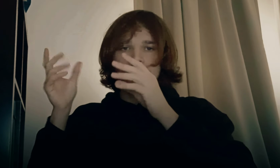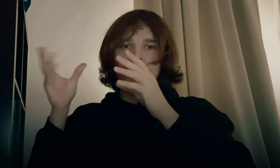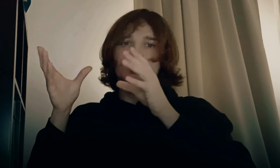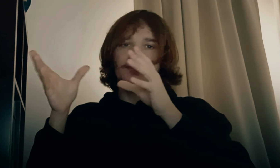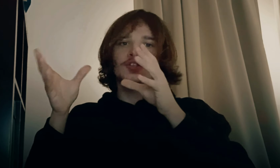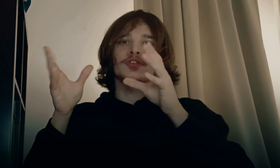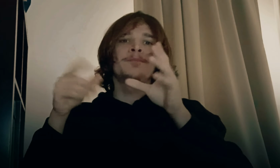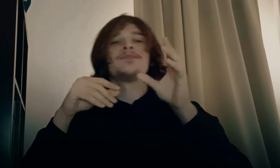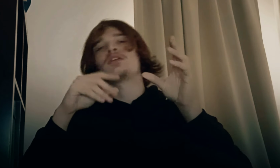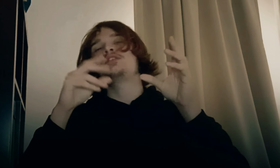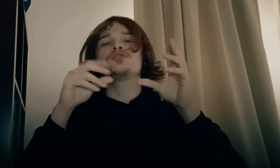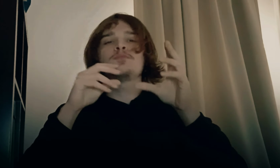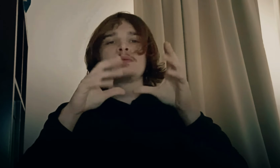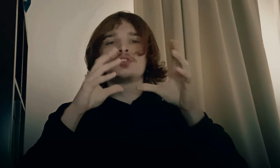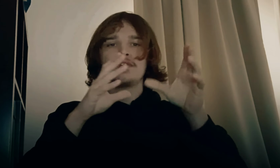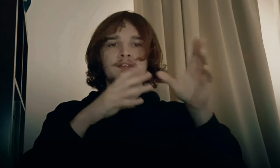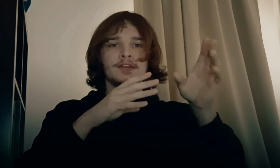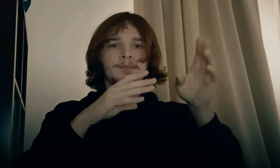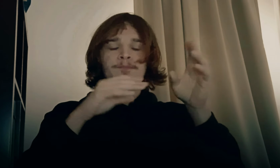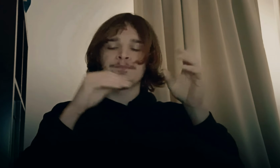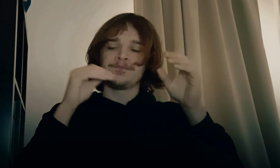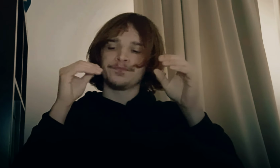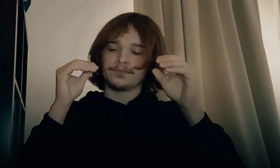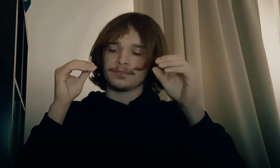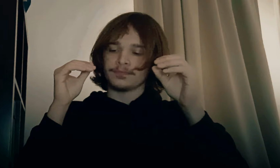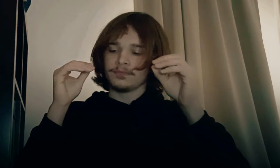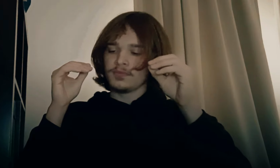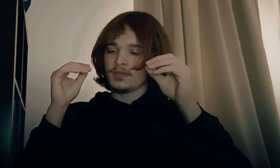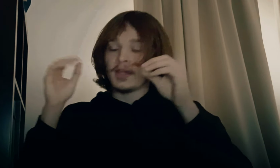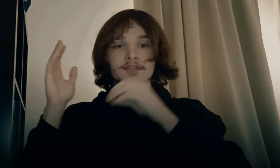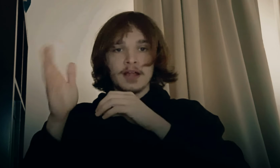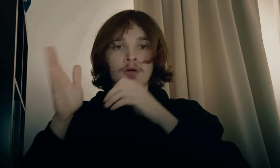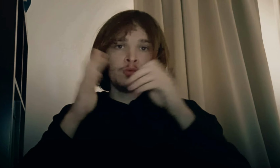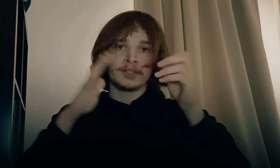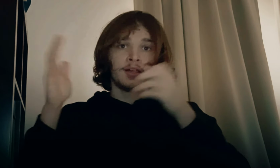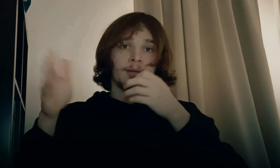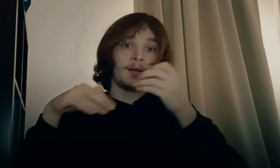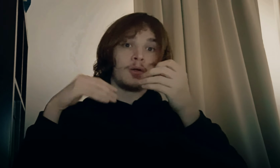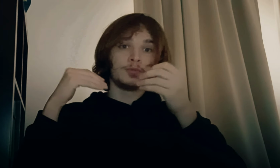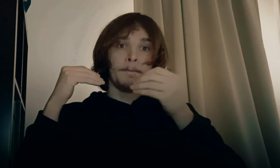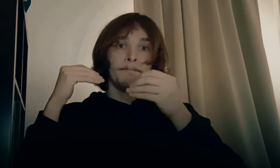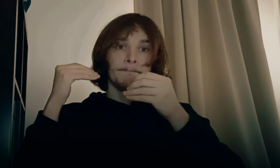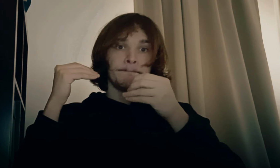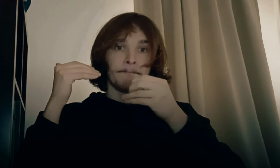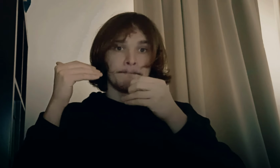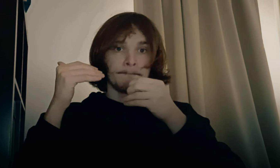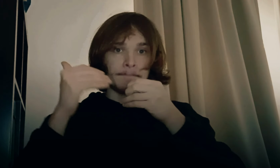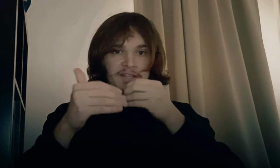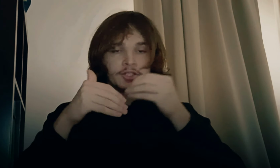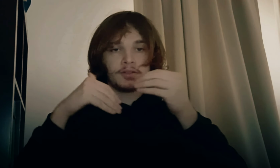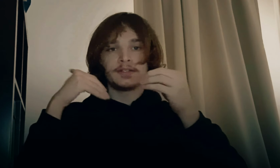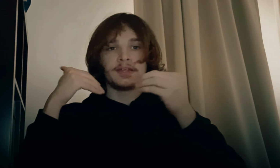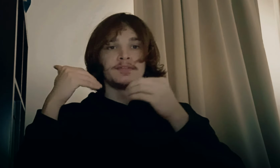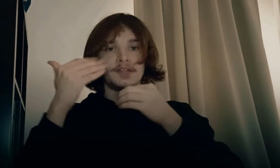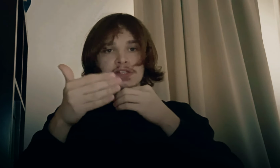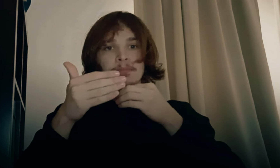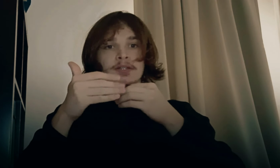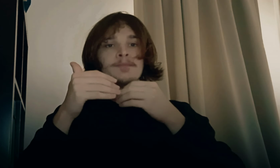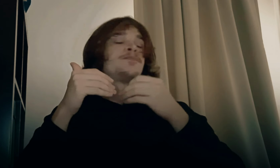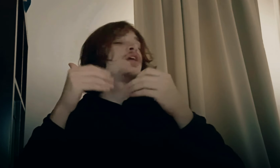Here's the feature. He need to be motivated. And now we talk about masculine and discipline. As